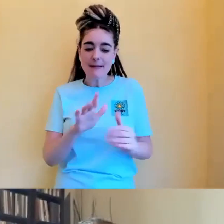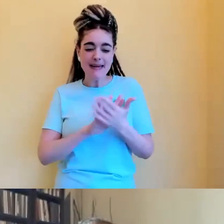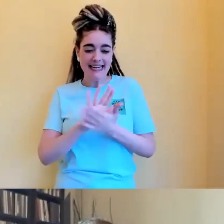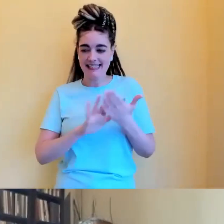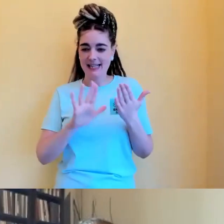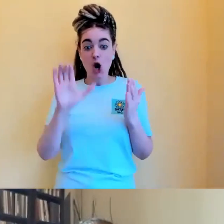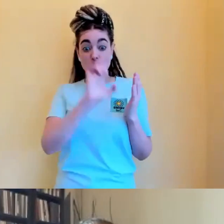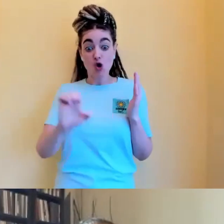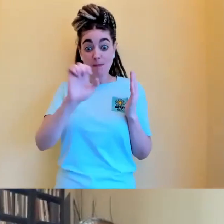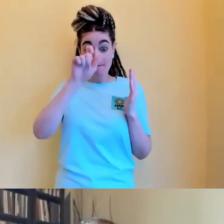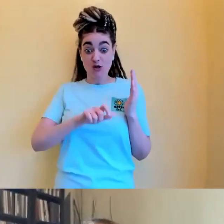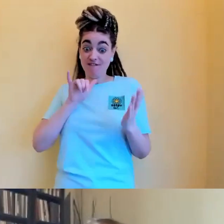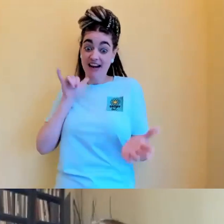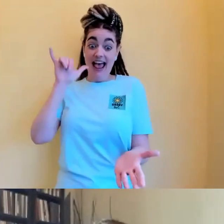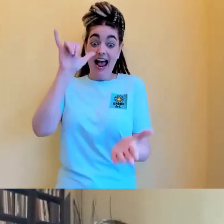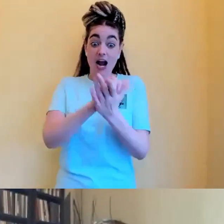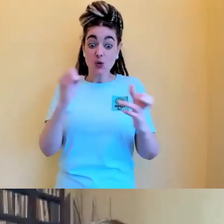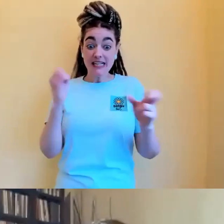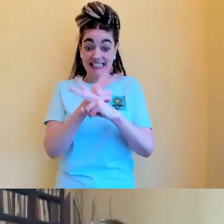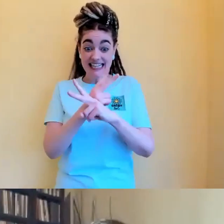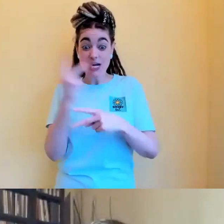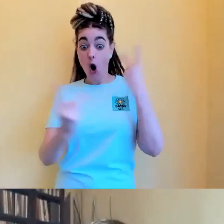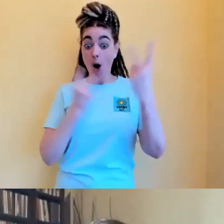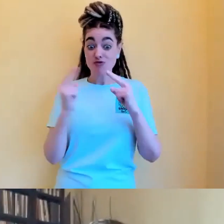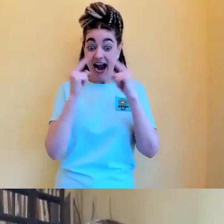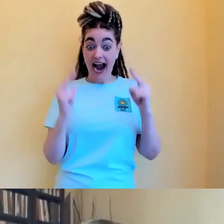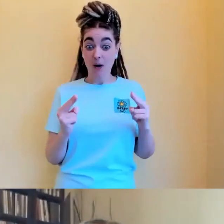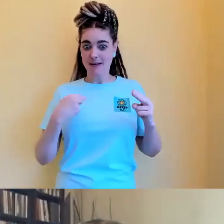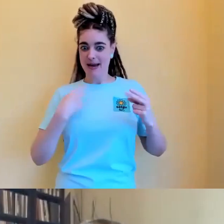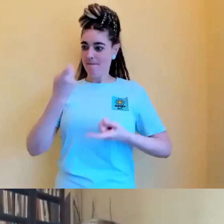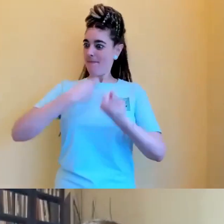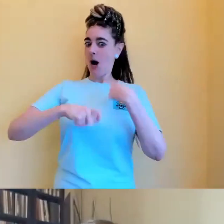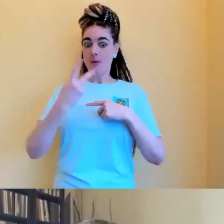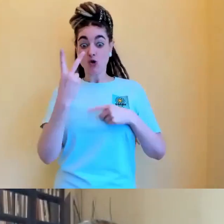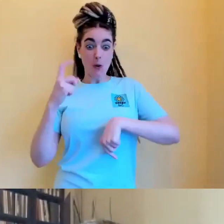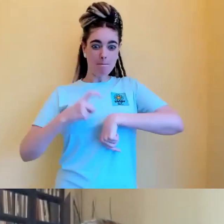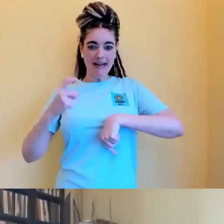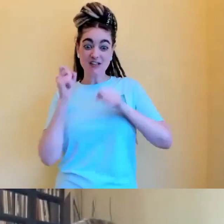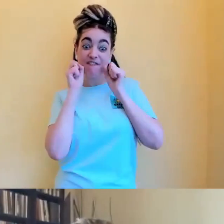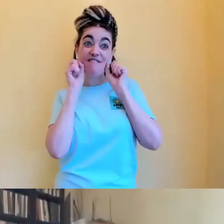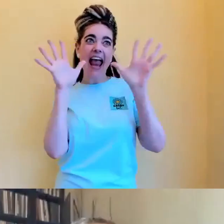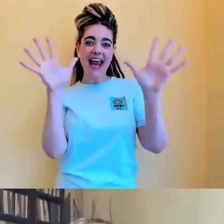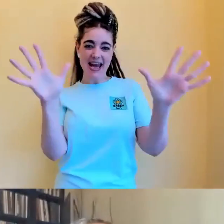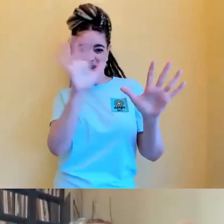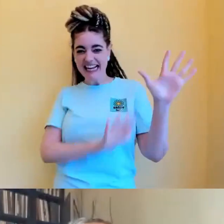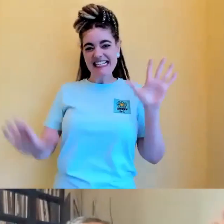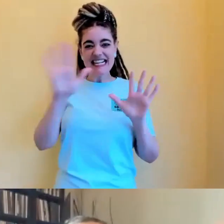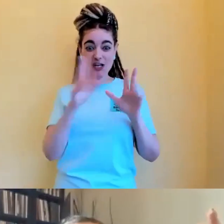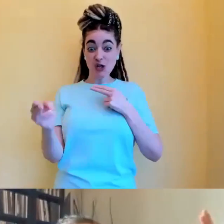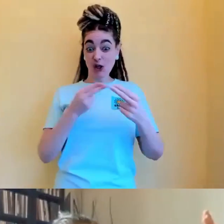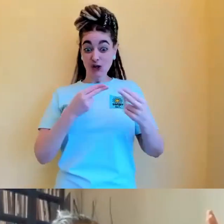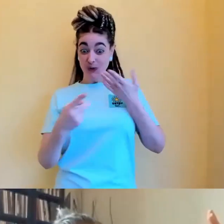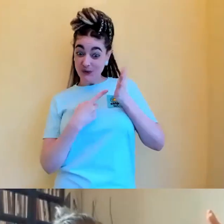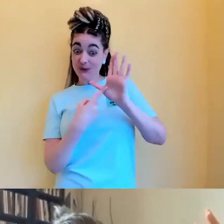Sydney Opera House gave me sort of my 15 minutes of fame of being like on the radio and the national news. And so it got a